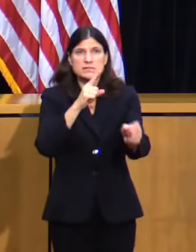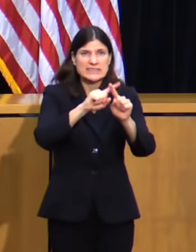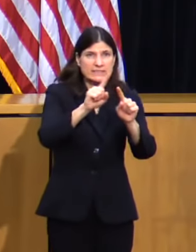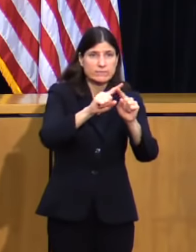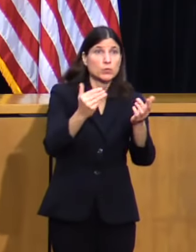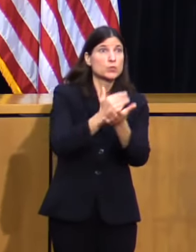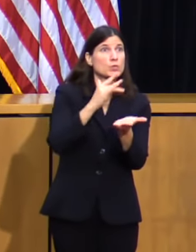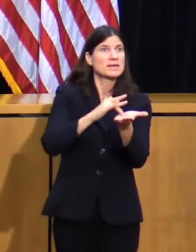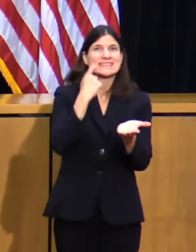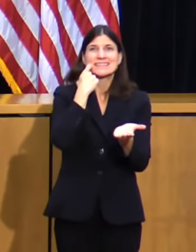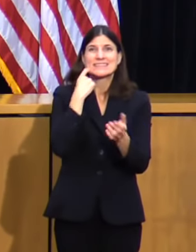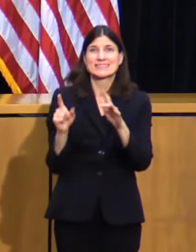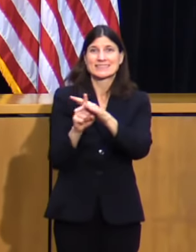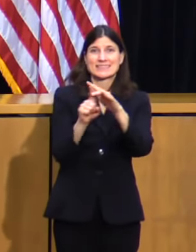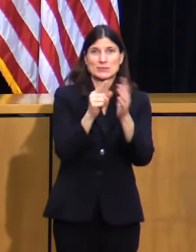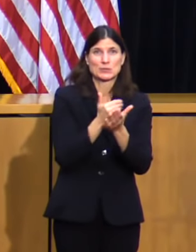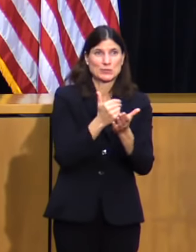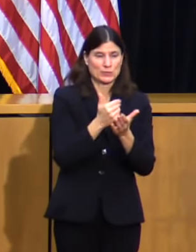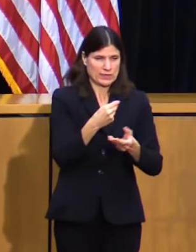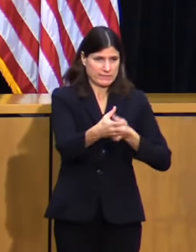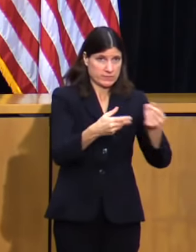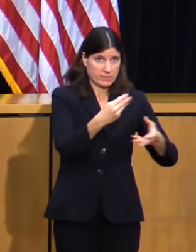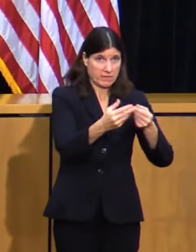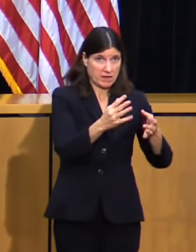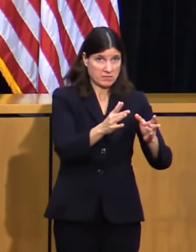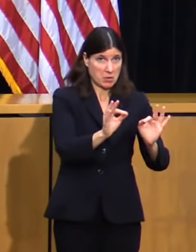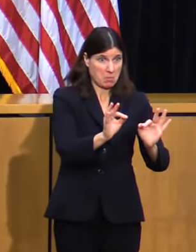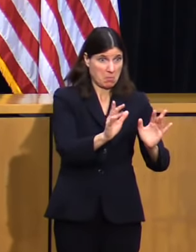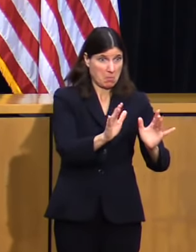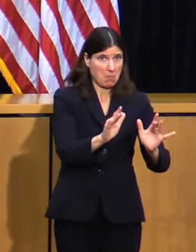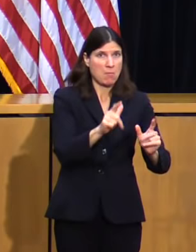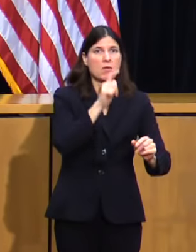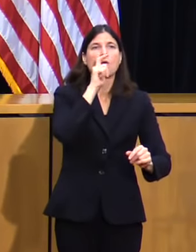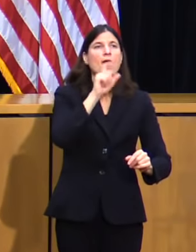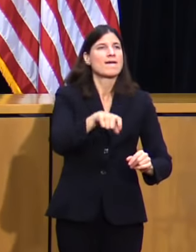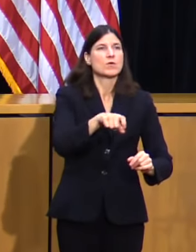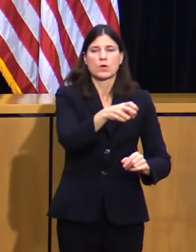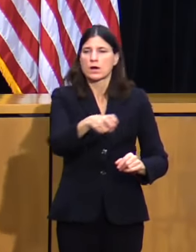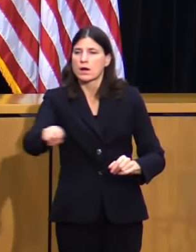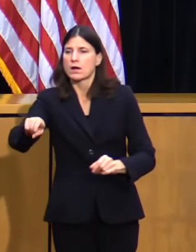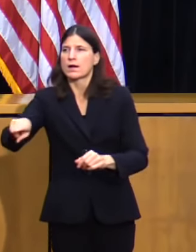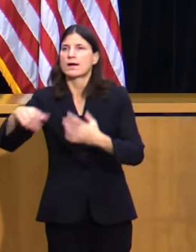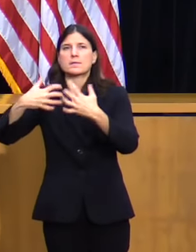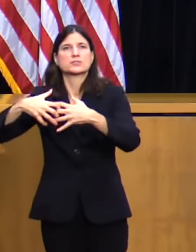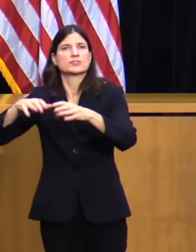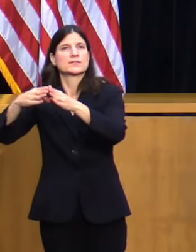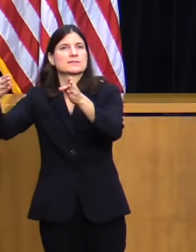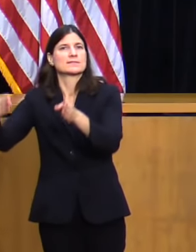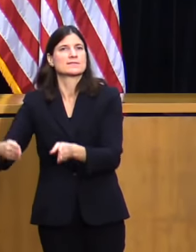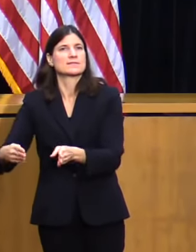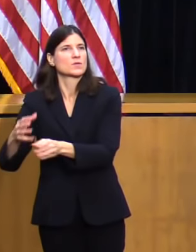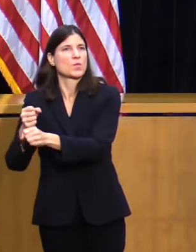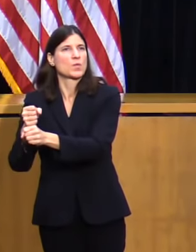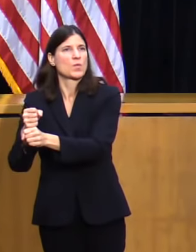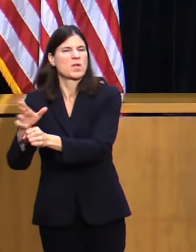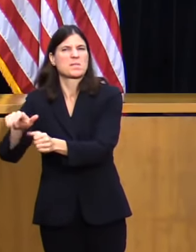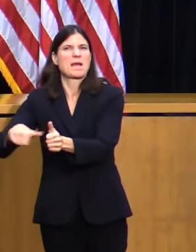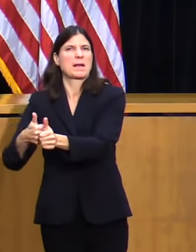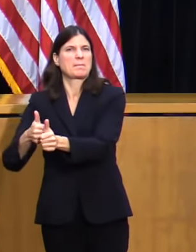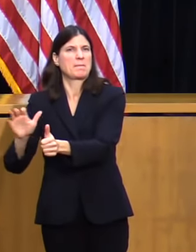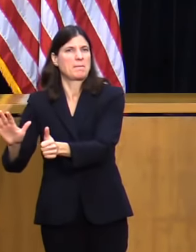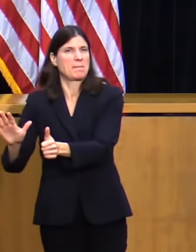keeping patients off the ventilators, and I do not anticipate that a ventilator shortage will be a problem during the second surge. Dr. Dixon, this week the governor